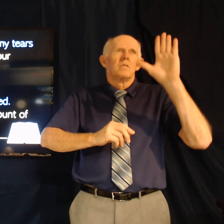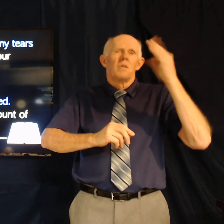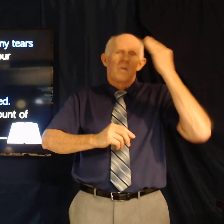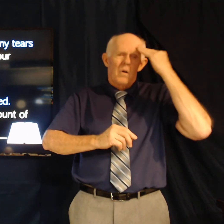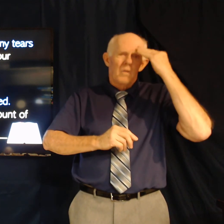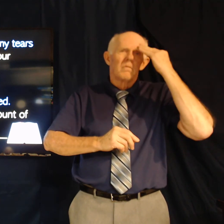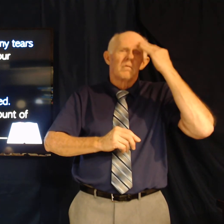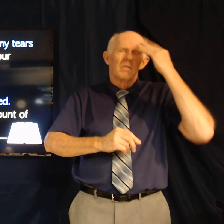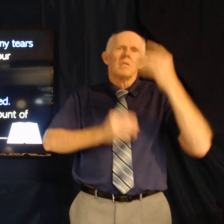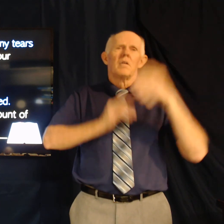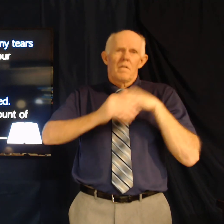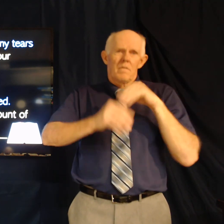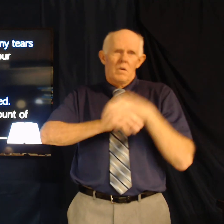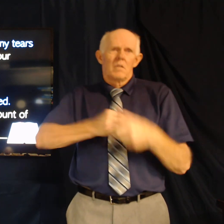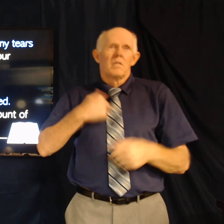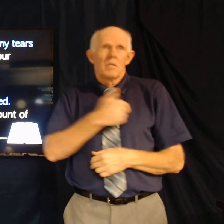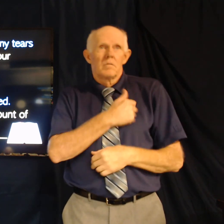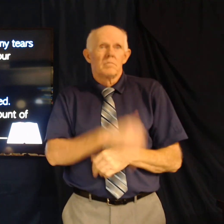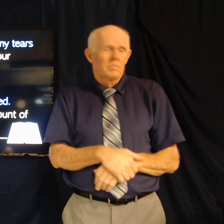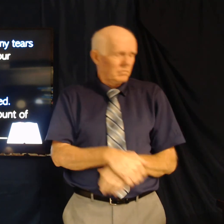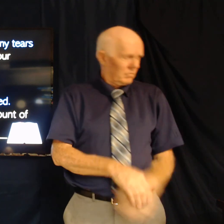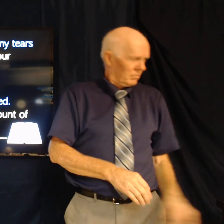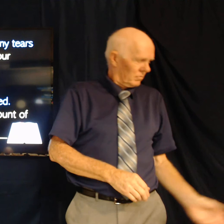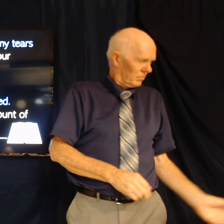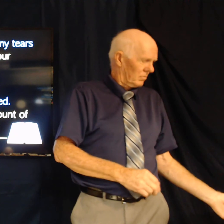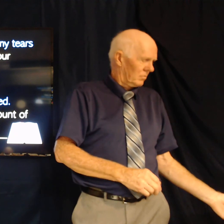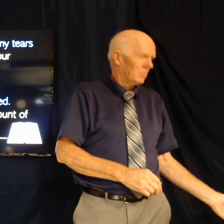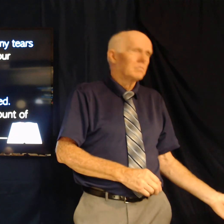We are His, and He knows, and He comforts us.